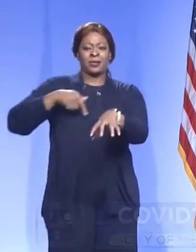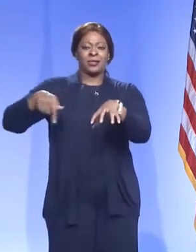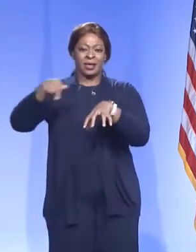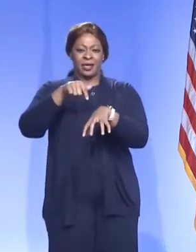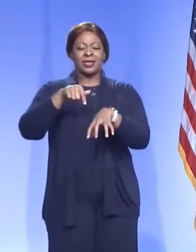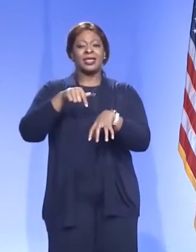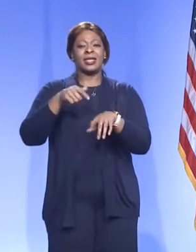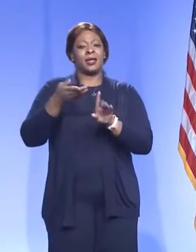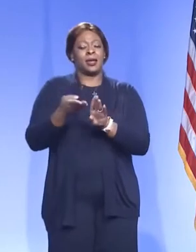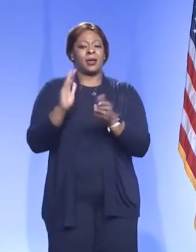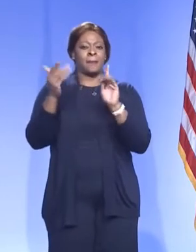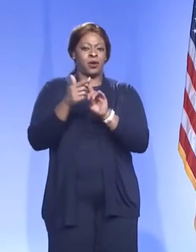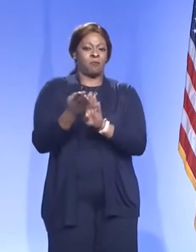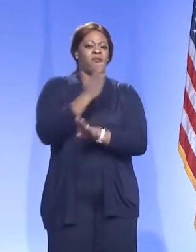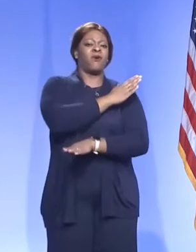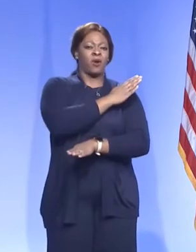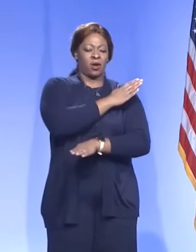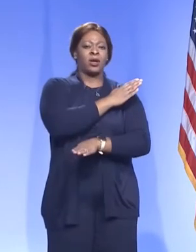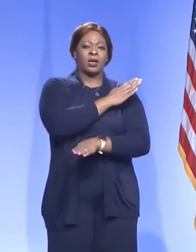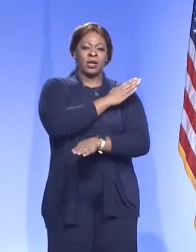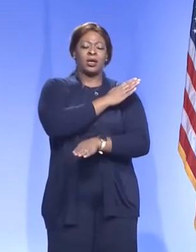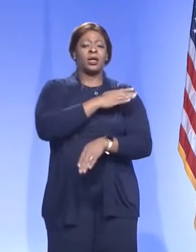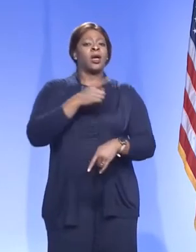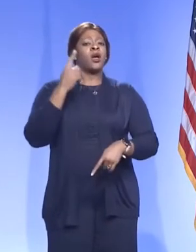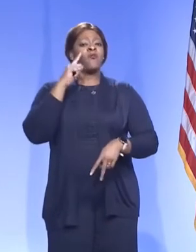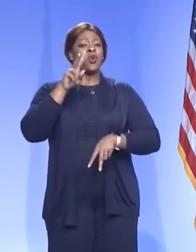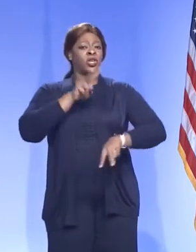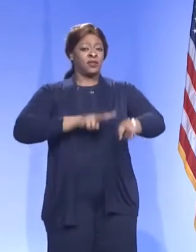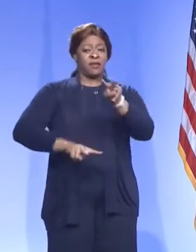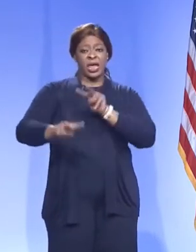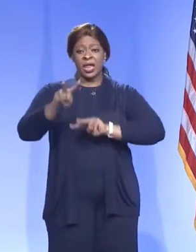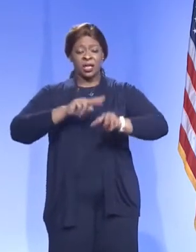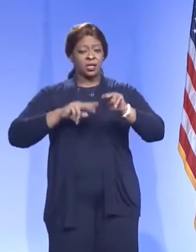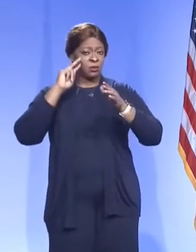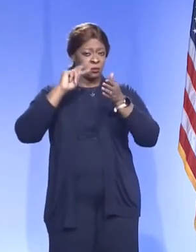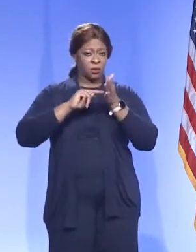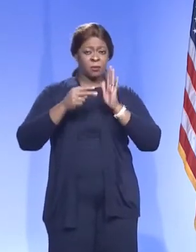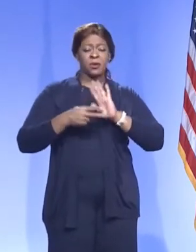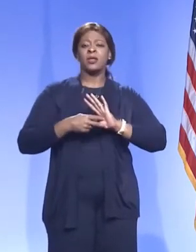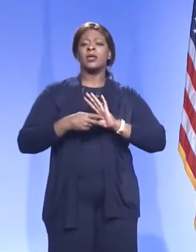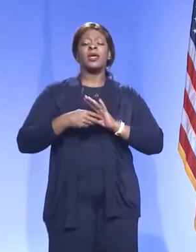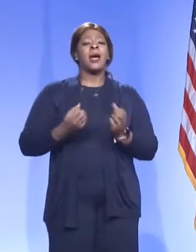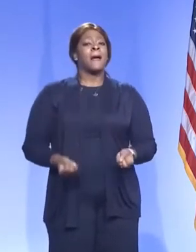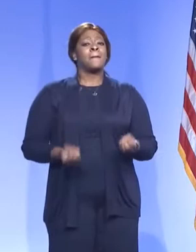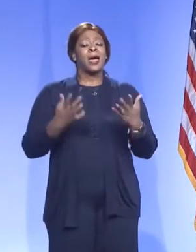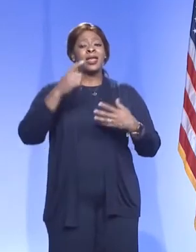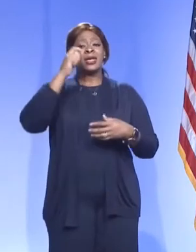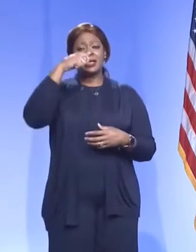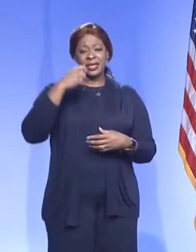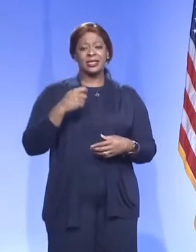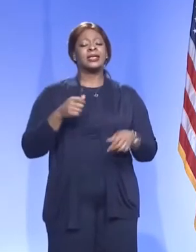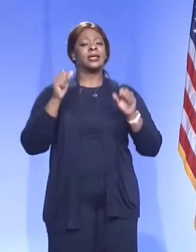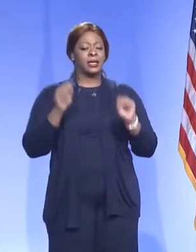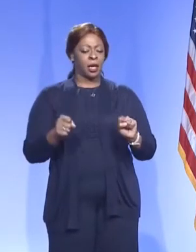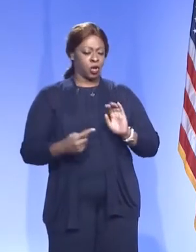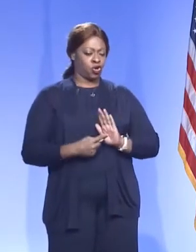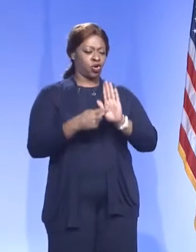places like Germantown and Millington, Bartlett and other areas, Collierville, we're beginning to